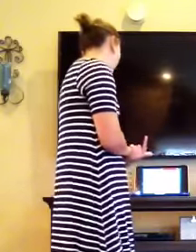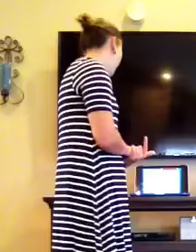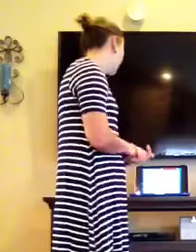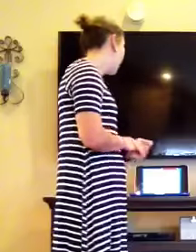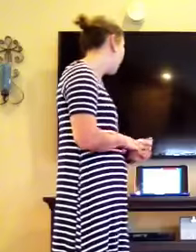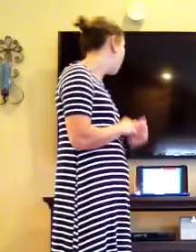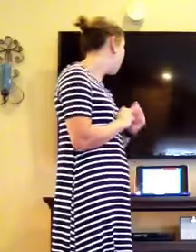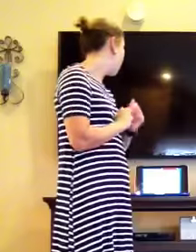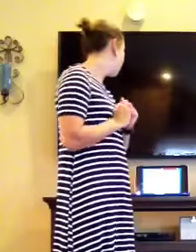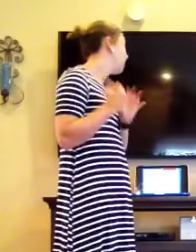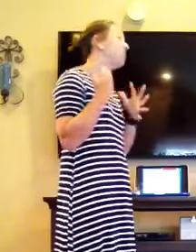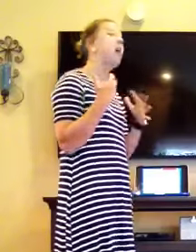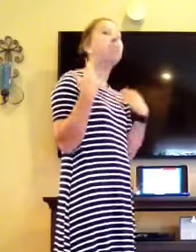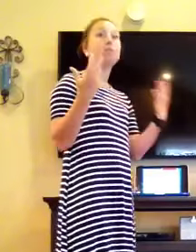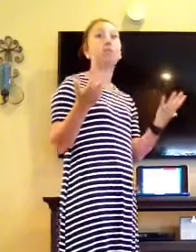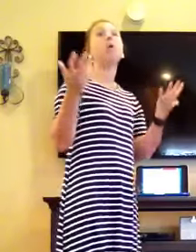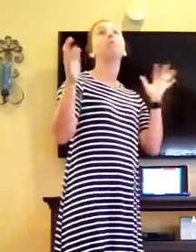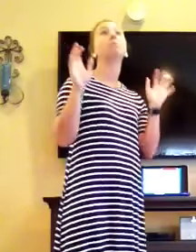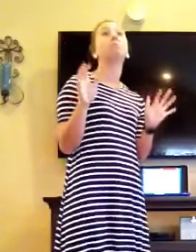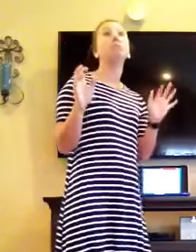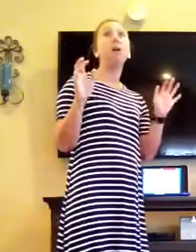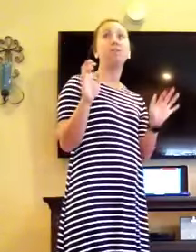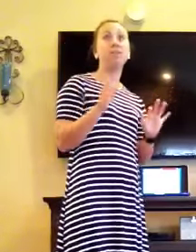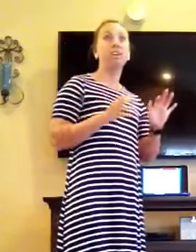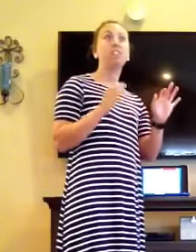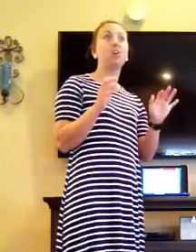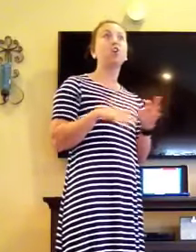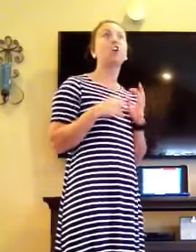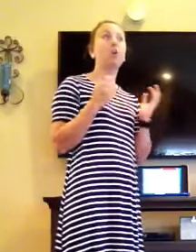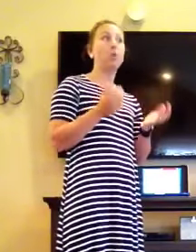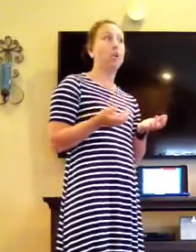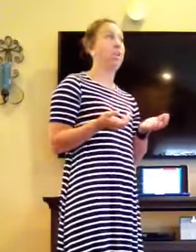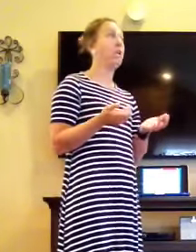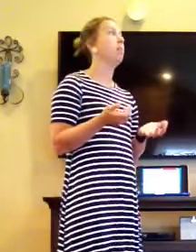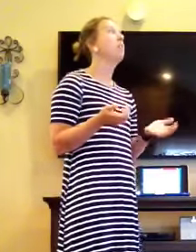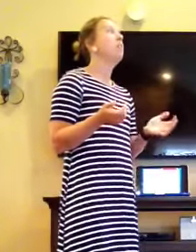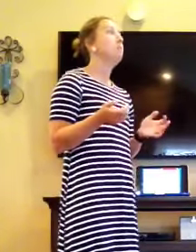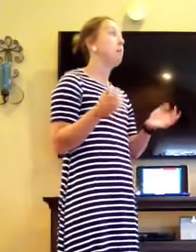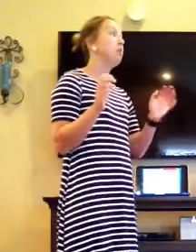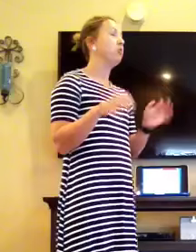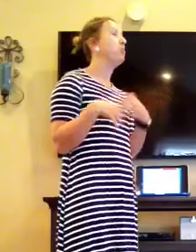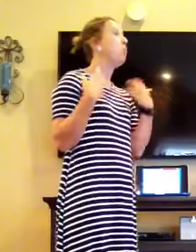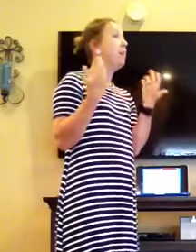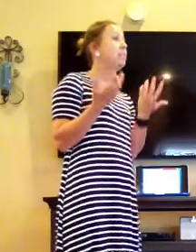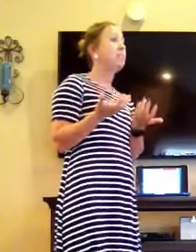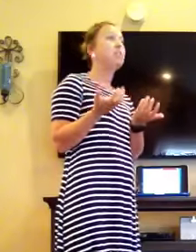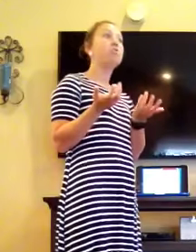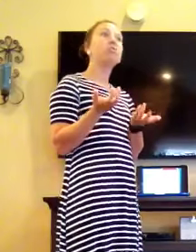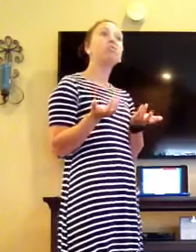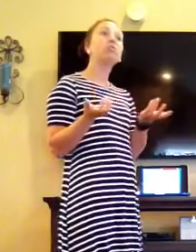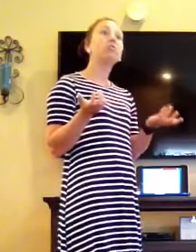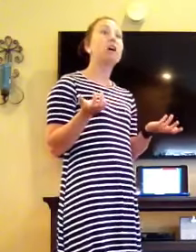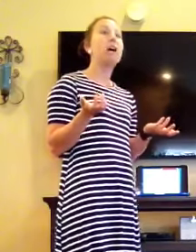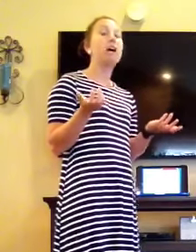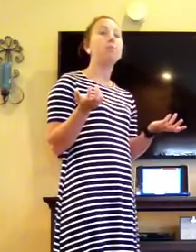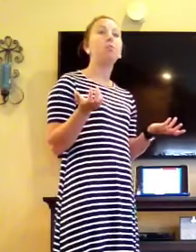and how we are going to solve those problems of things that are not working. Maybe you're still wasting instructional time